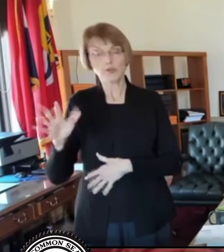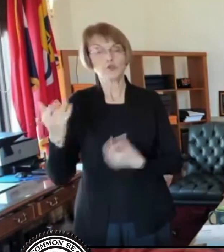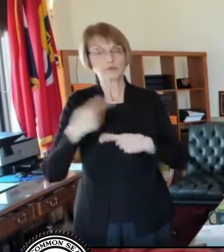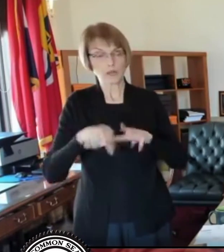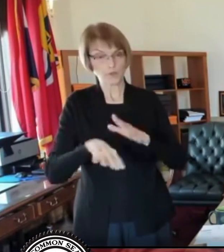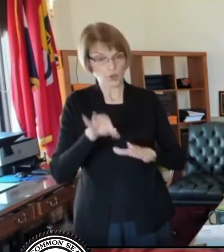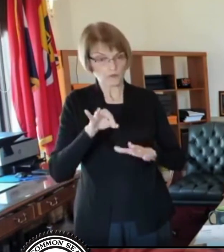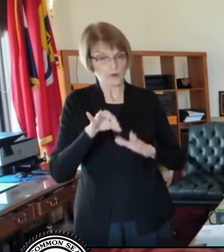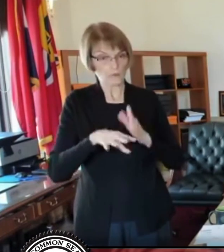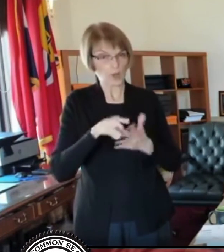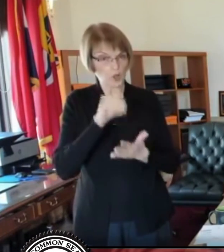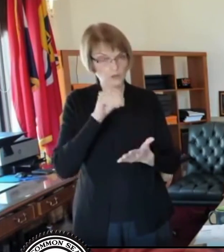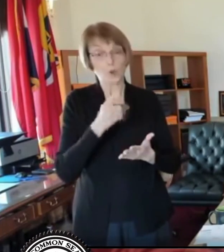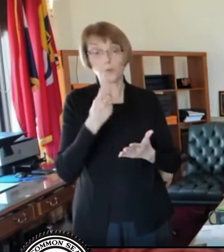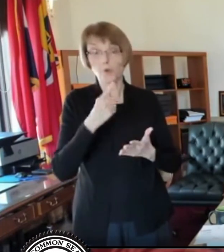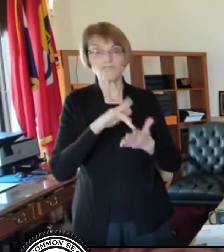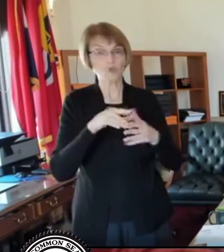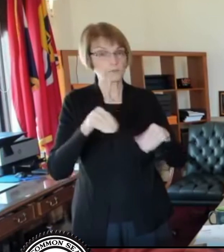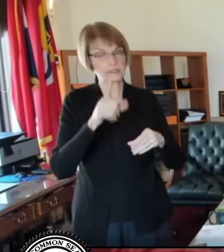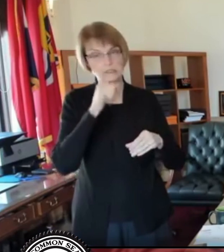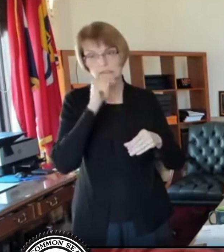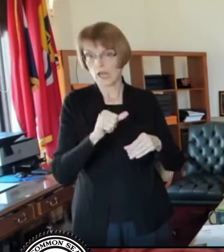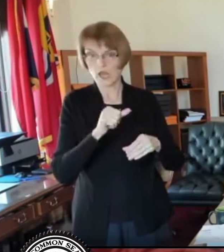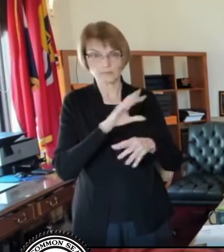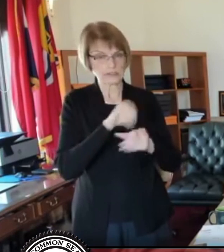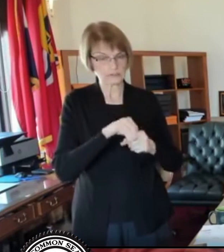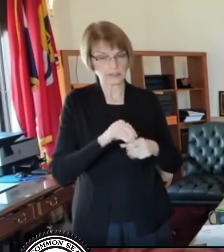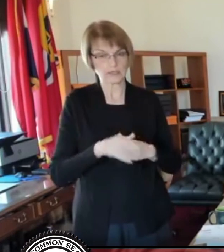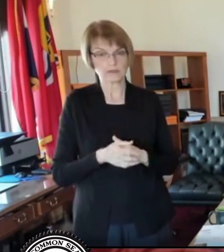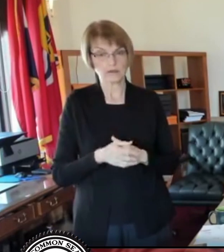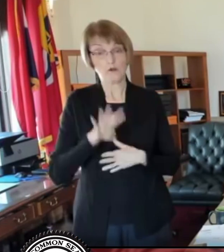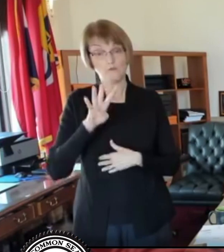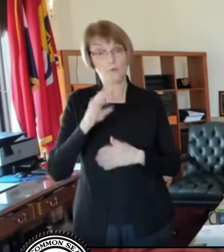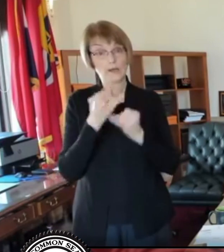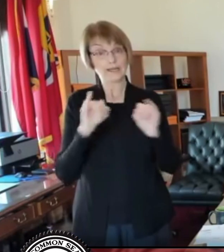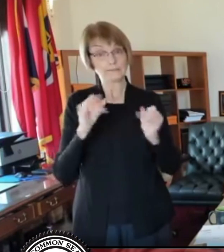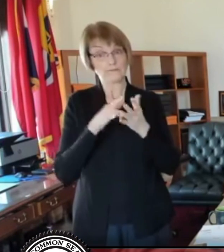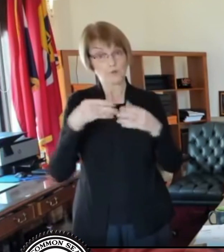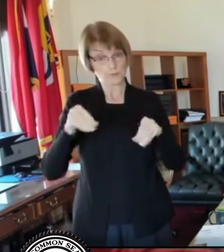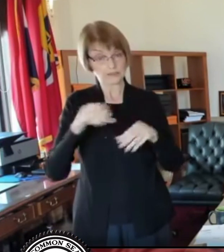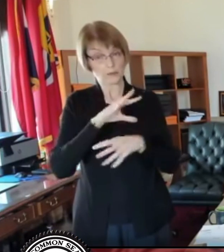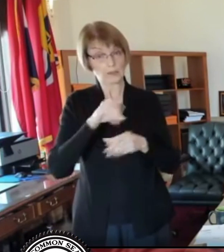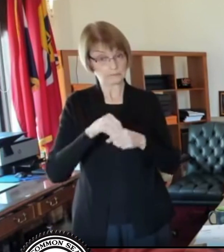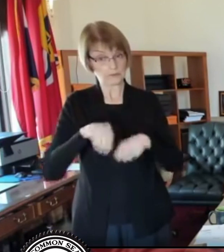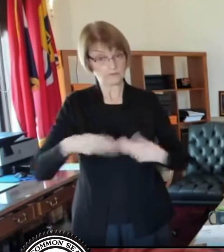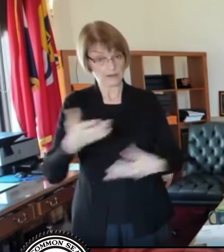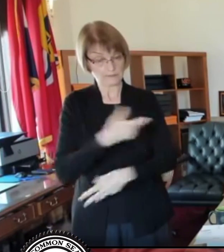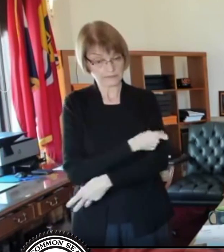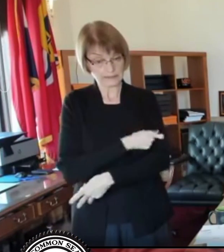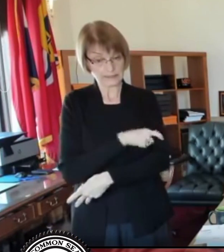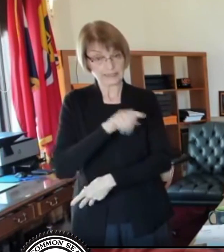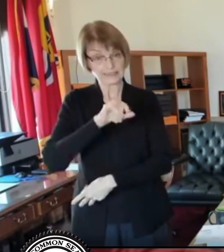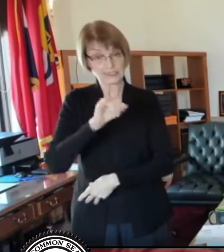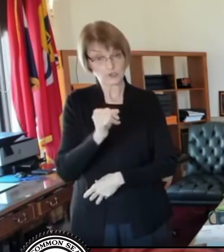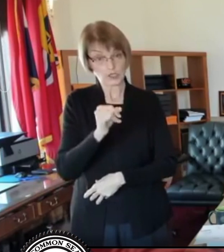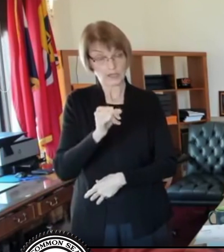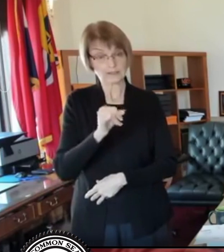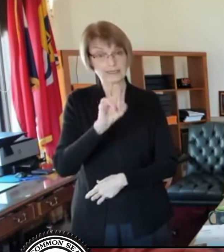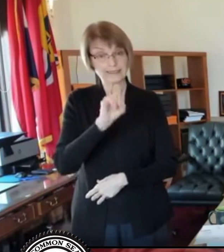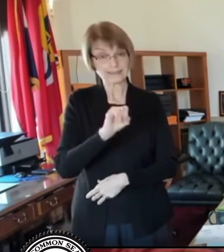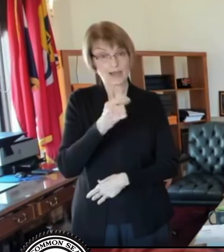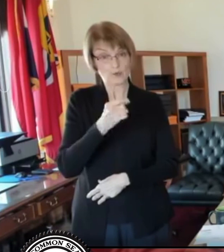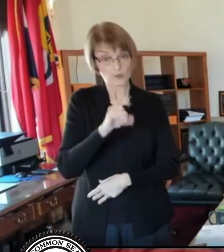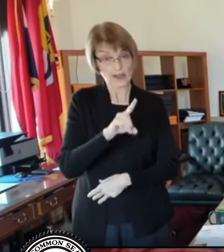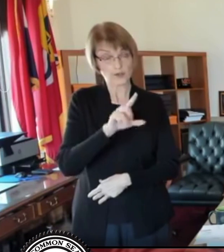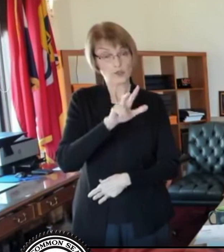today 4 independent pharmacies that are participating in vaccinations. One is TJ's, which is on South Grand,